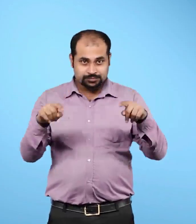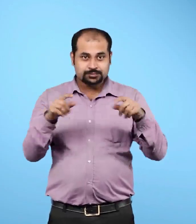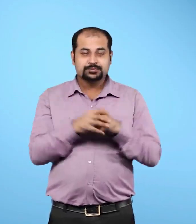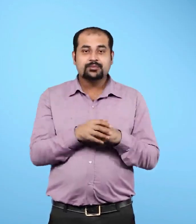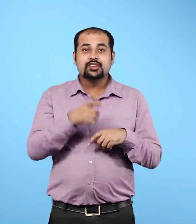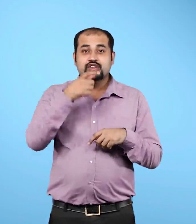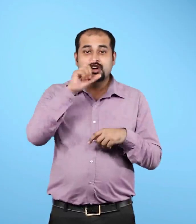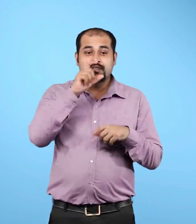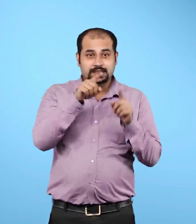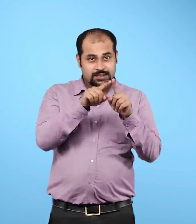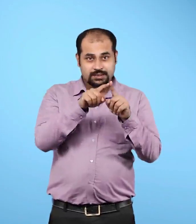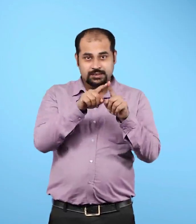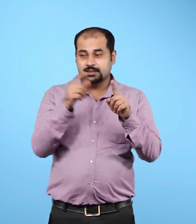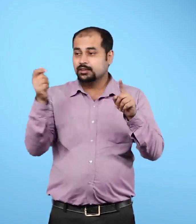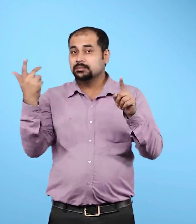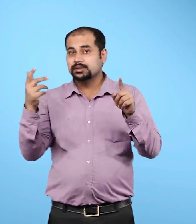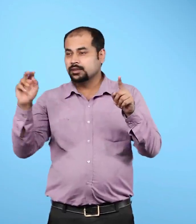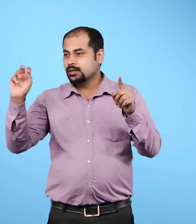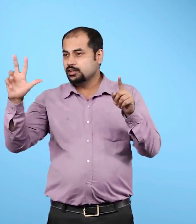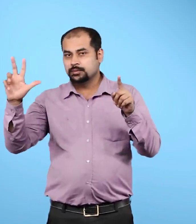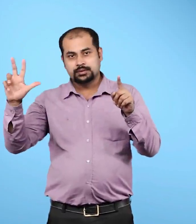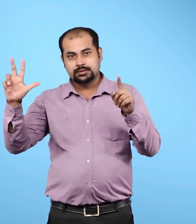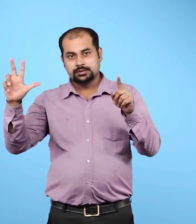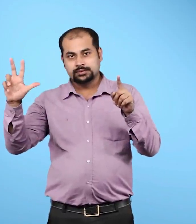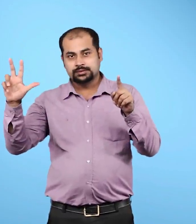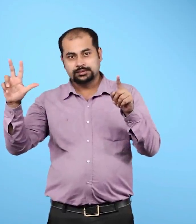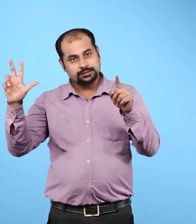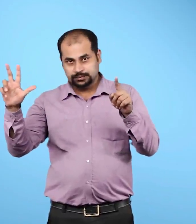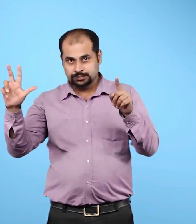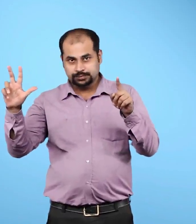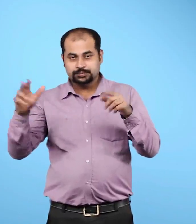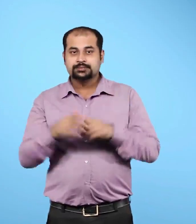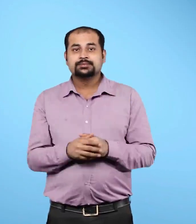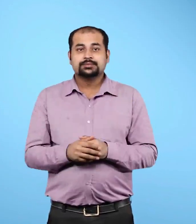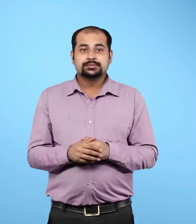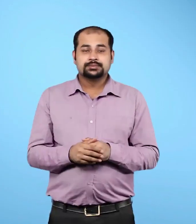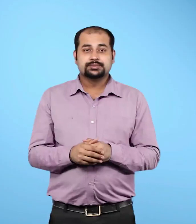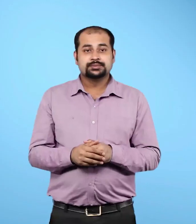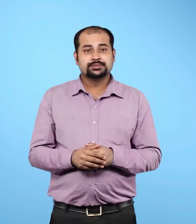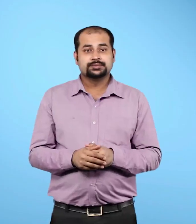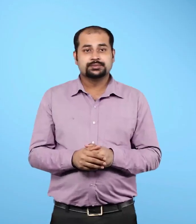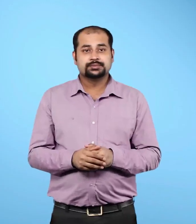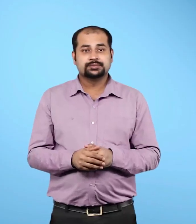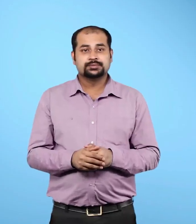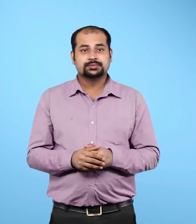15. Row 2, column 1, coffee, column 2, rupees